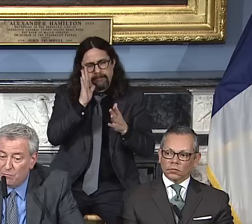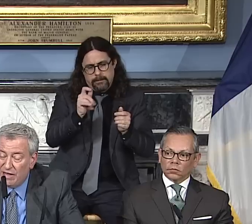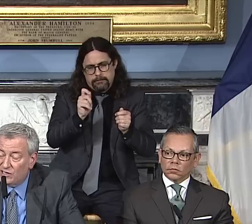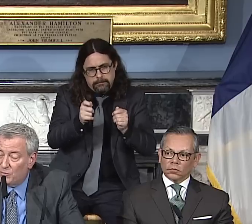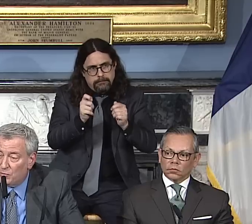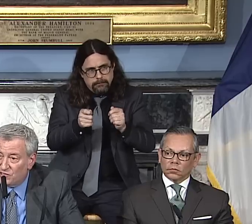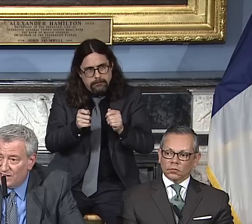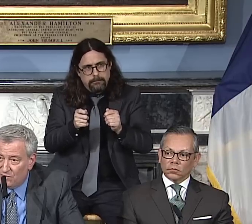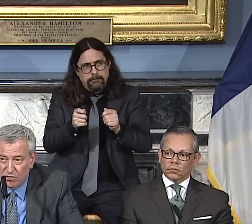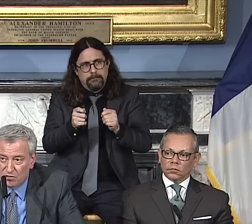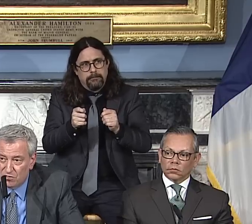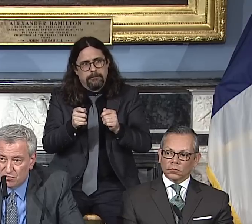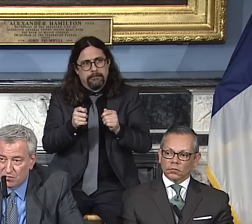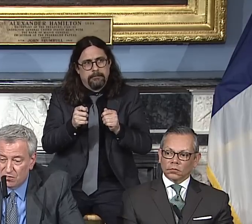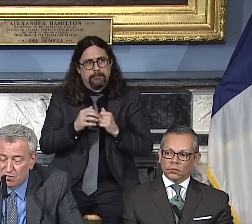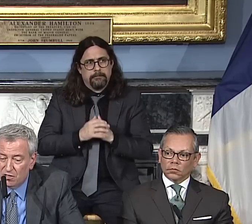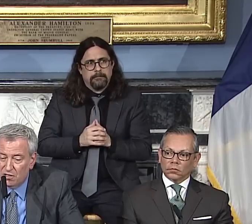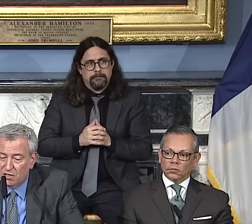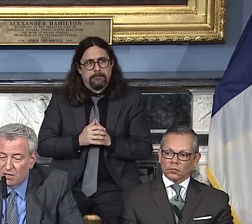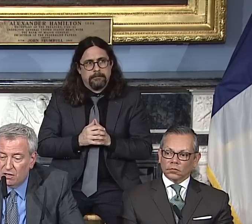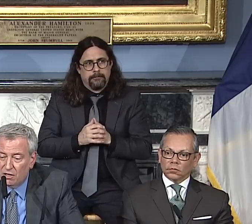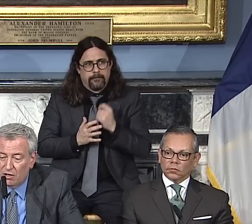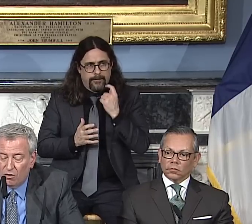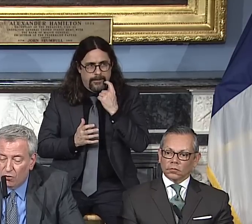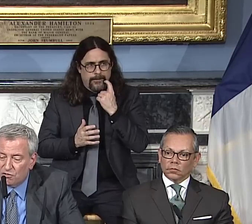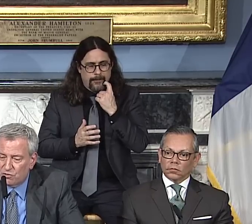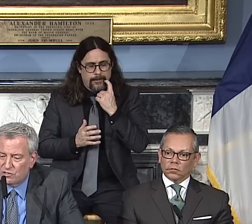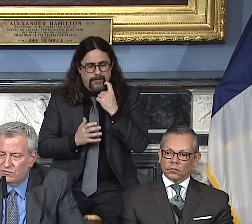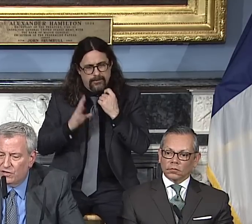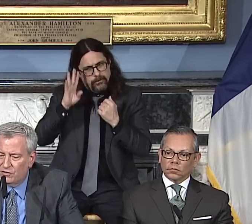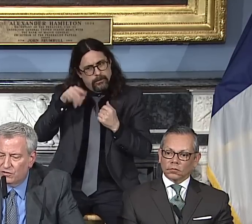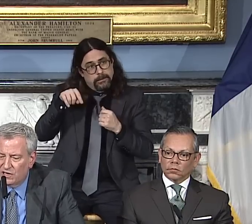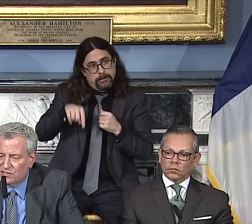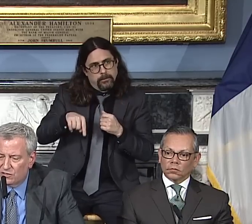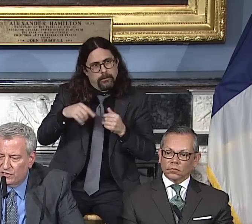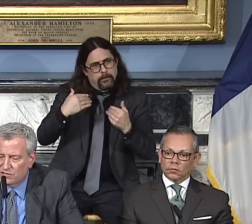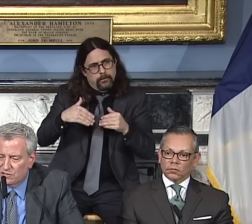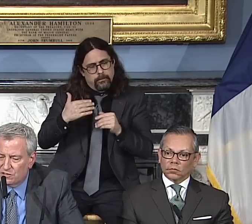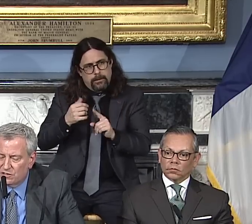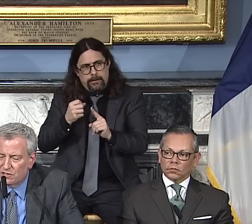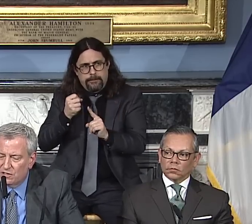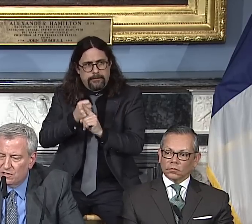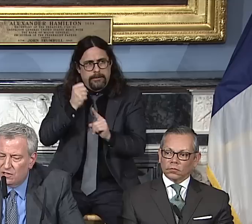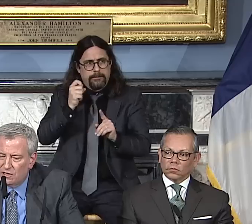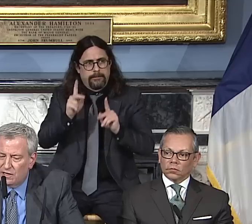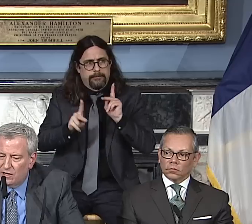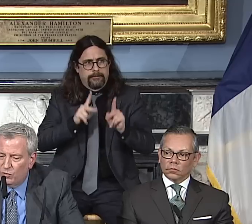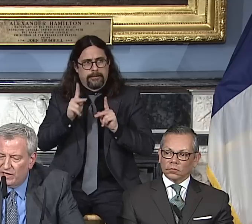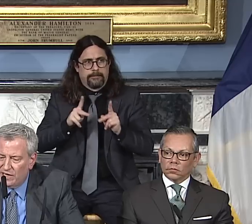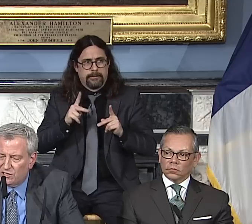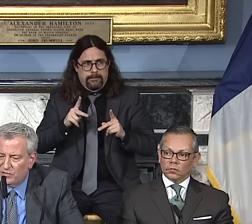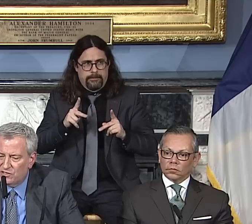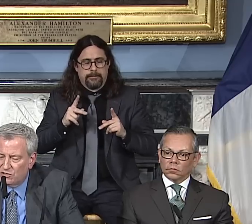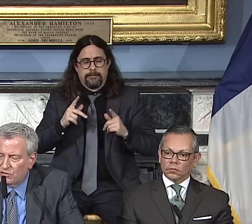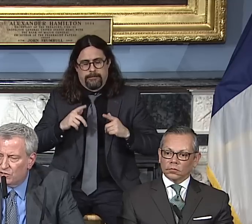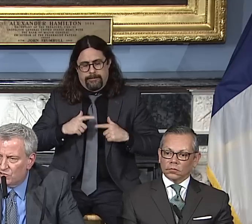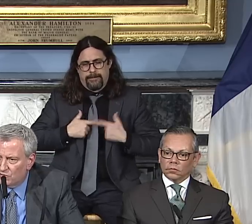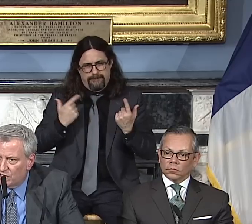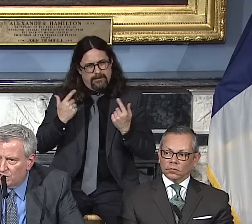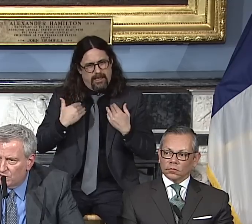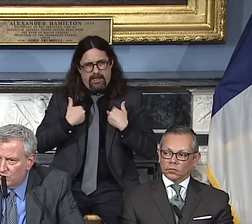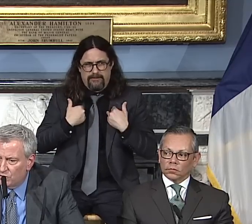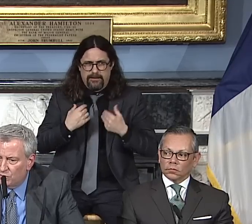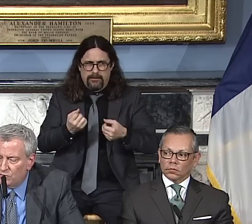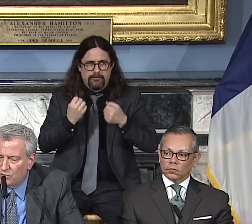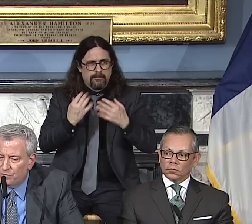the impact on people's livelihoods, all sorts of other consequences. And we had to be certain it was